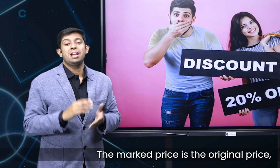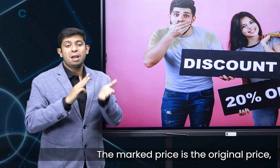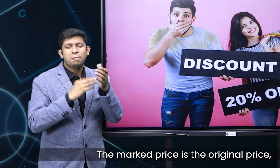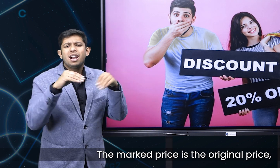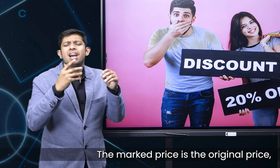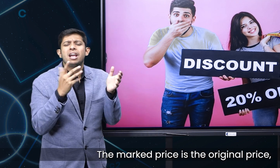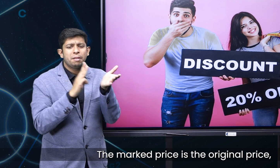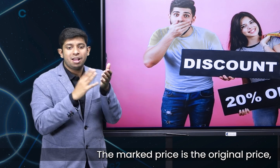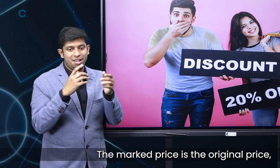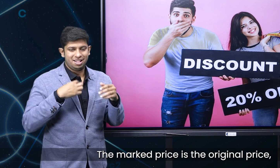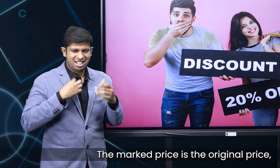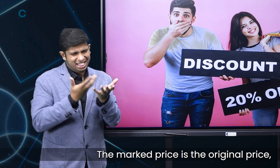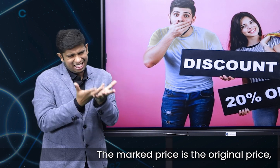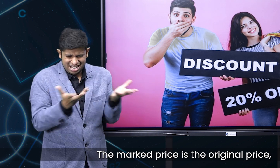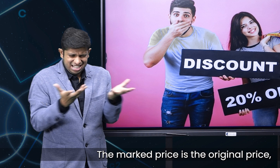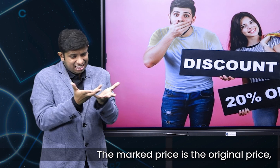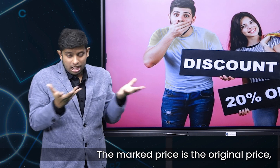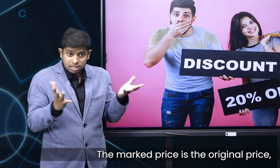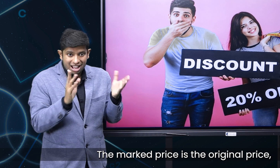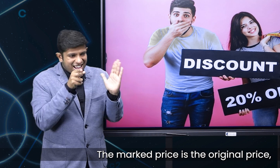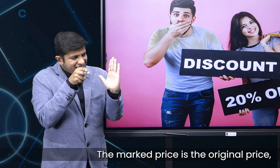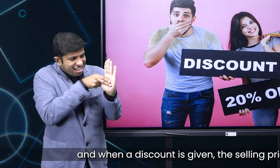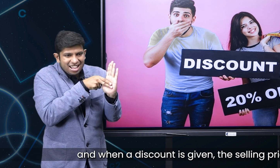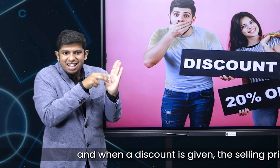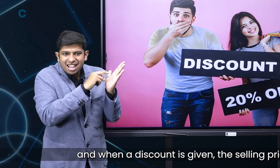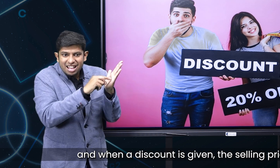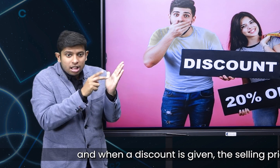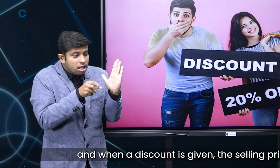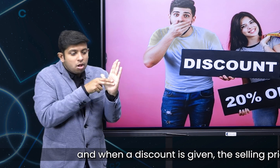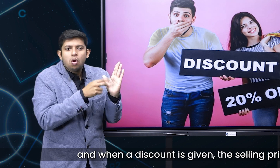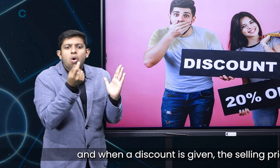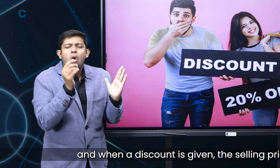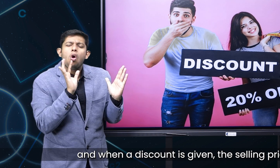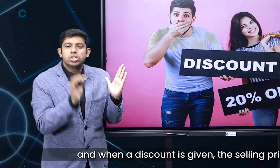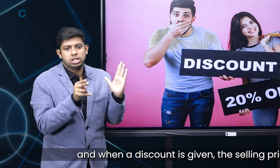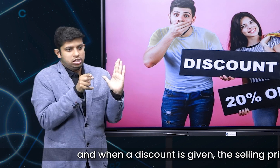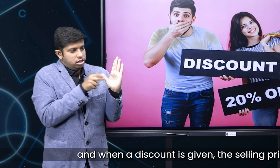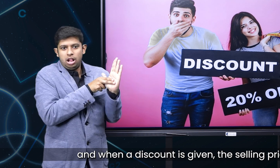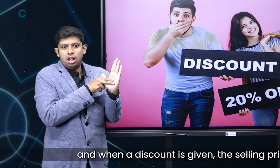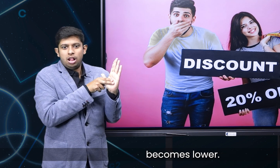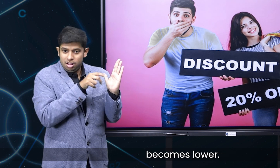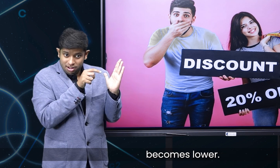The marked price is the original price, and when a discount is given, the selling price becomes